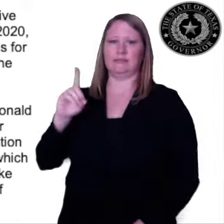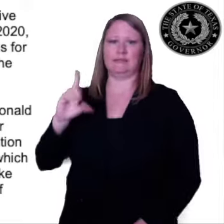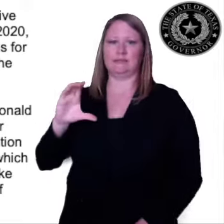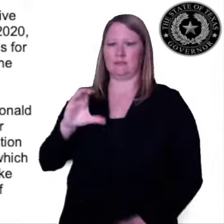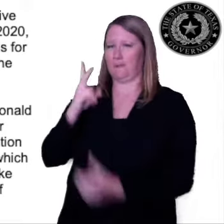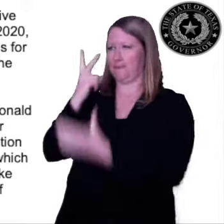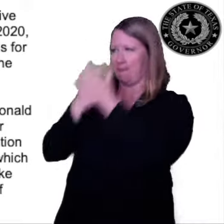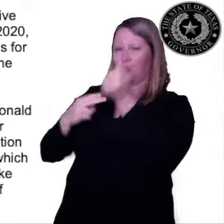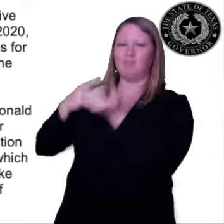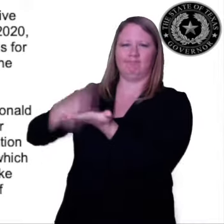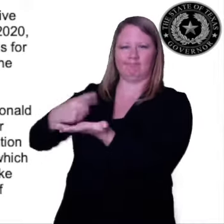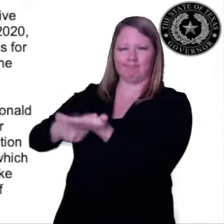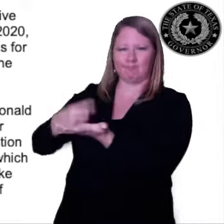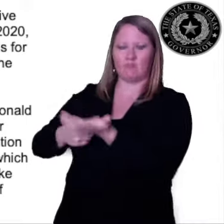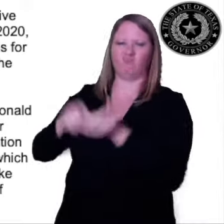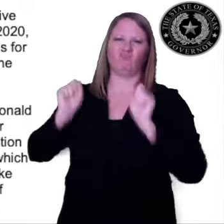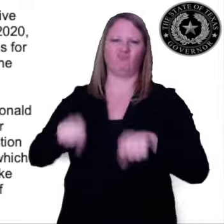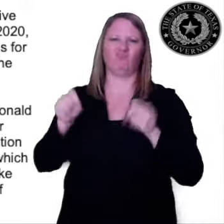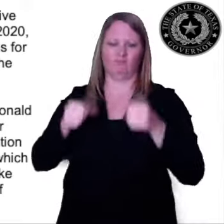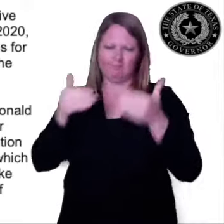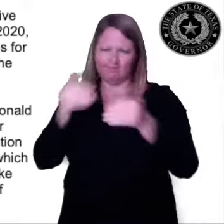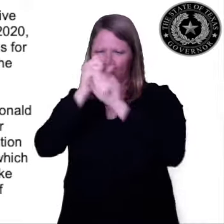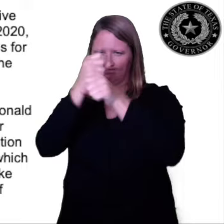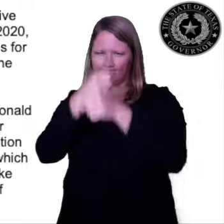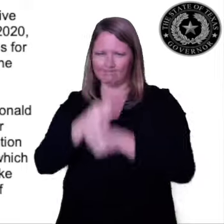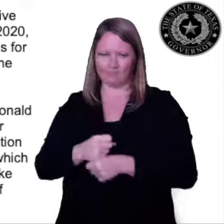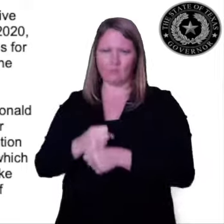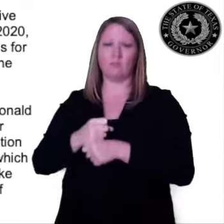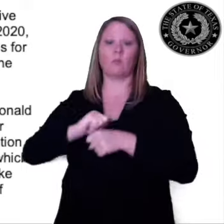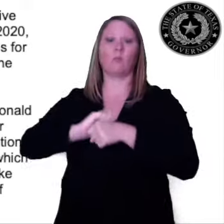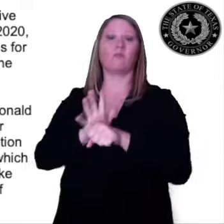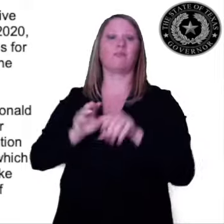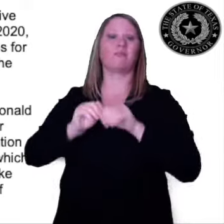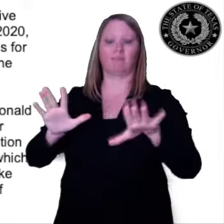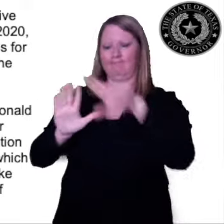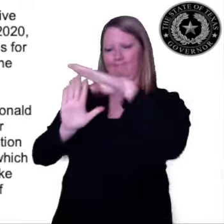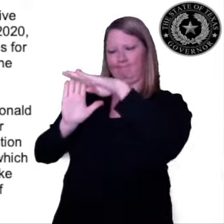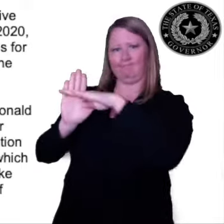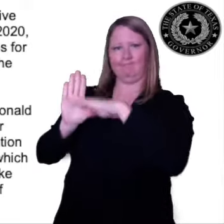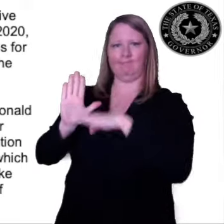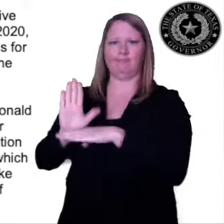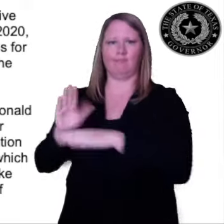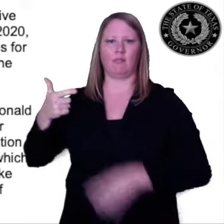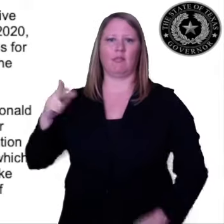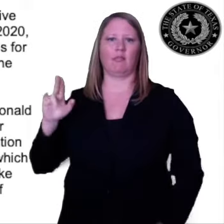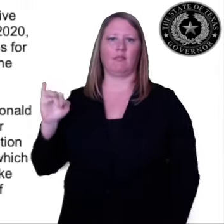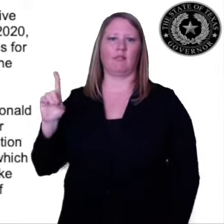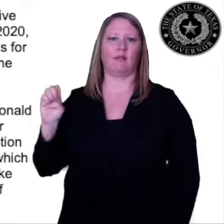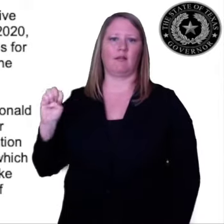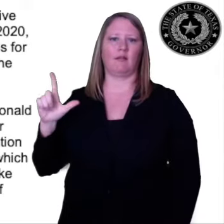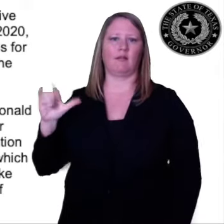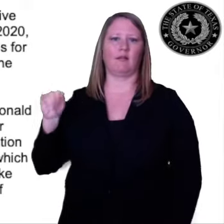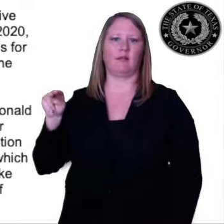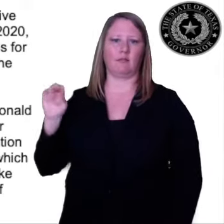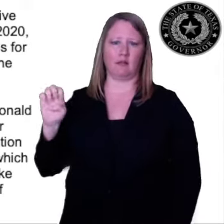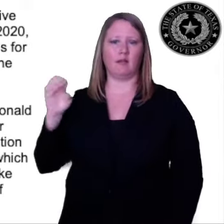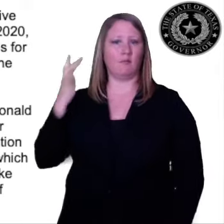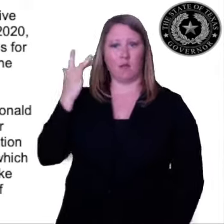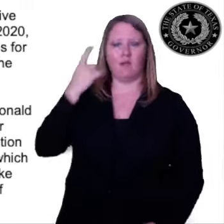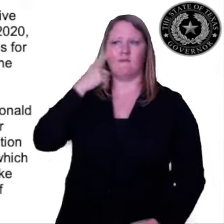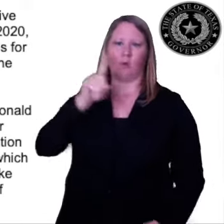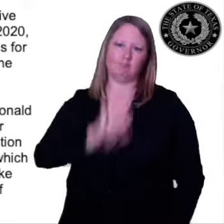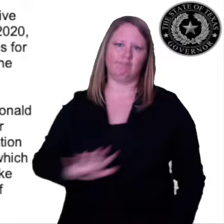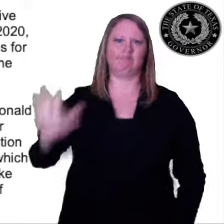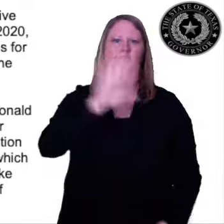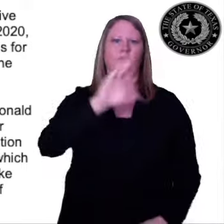mandating certain obligations for Texans in accordance with the President's Coronavirus Guidelines for